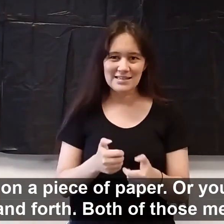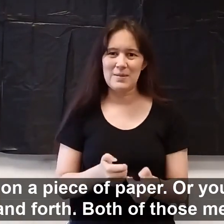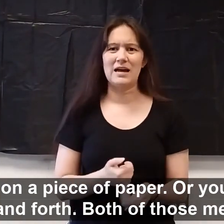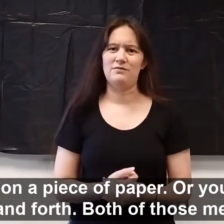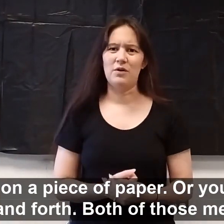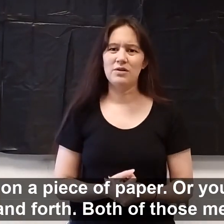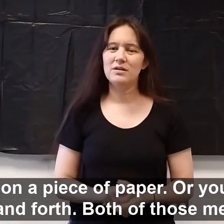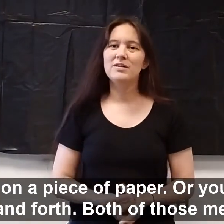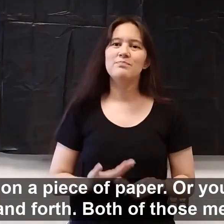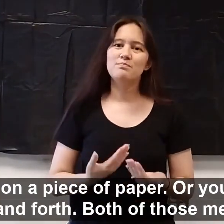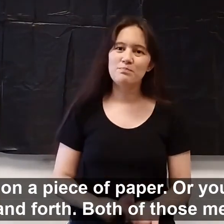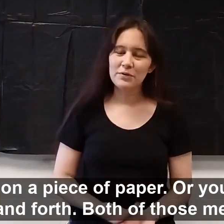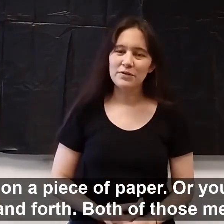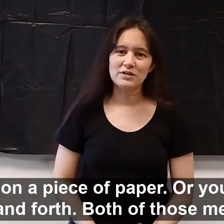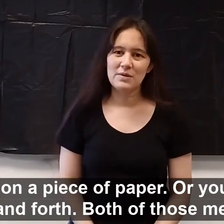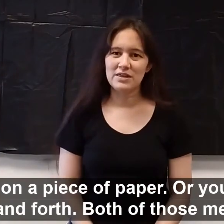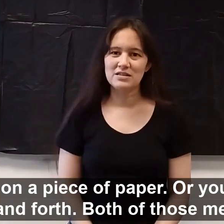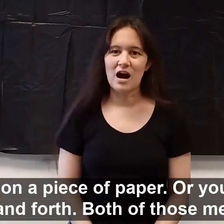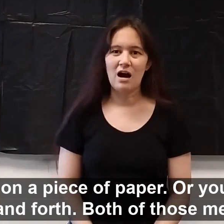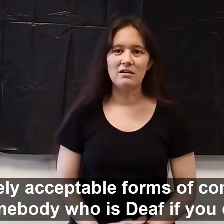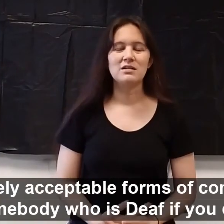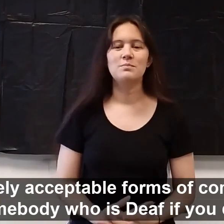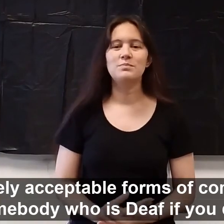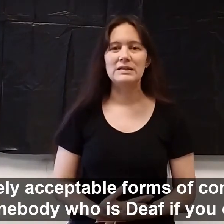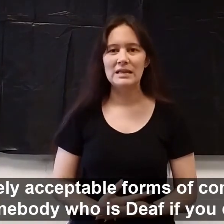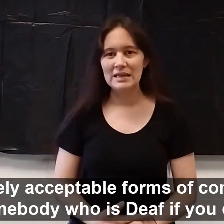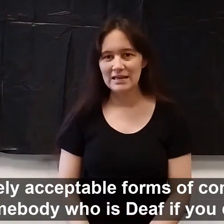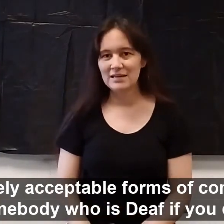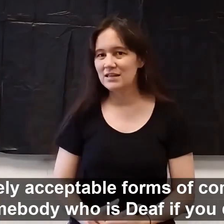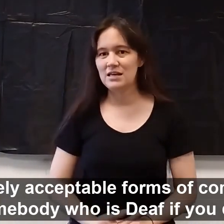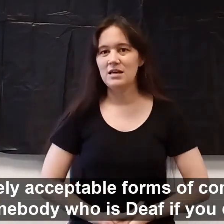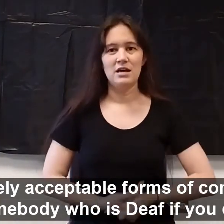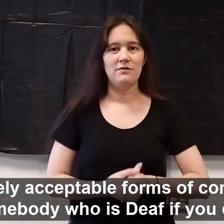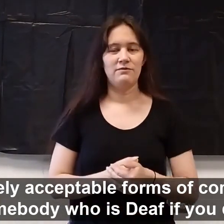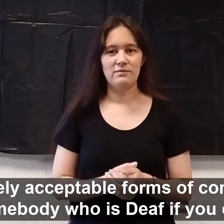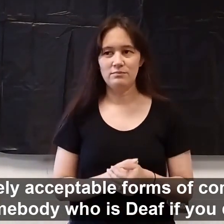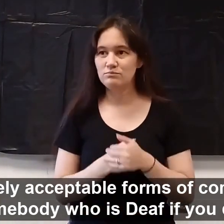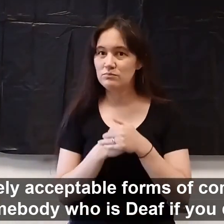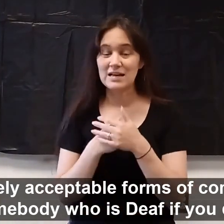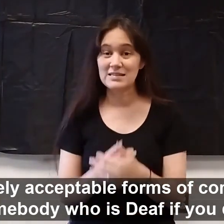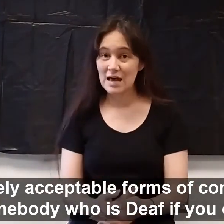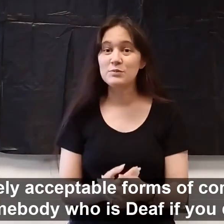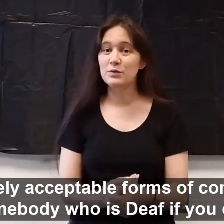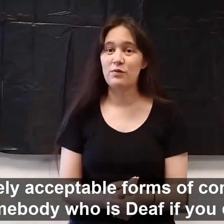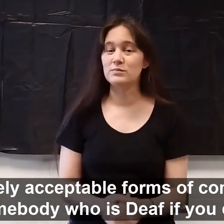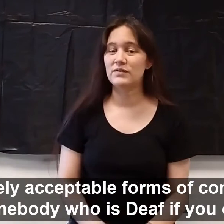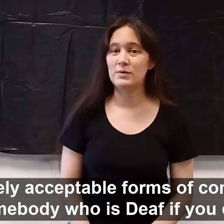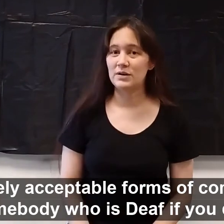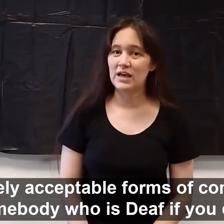back and forth. Both of those methods are completely acceptable forms of communication with